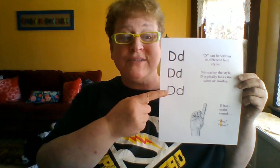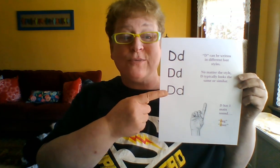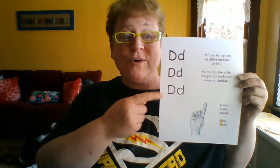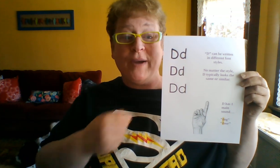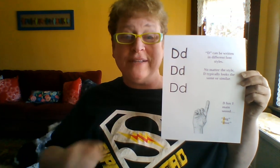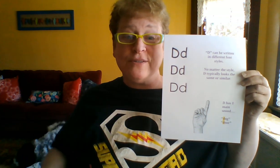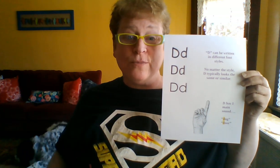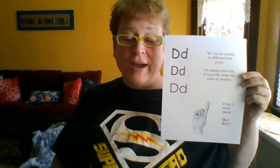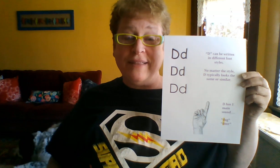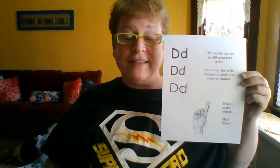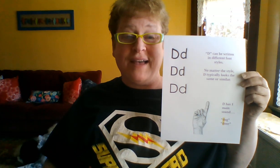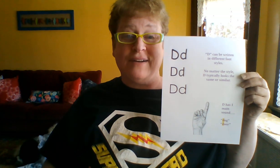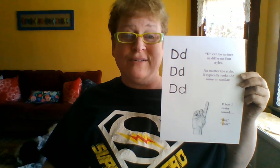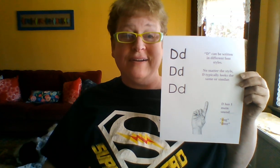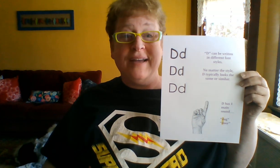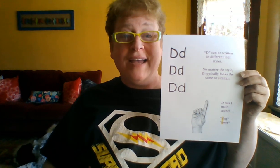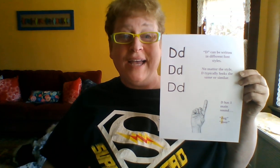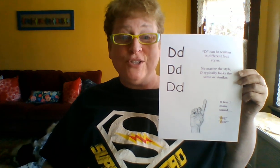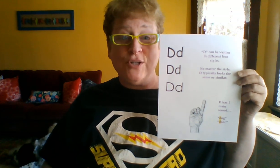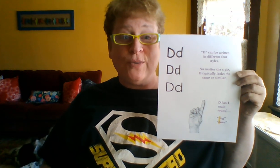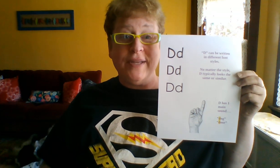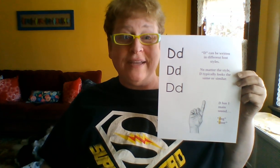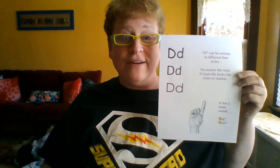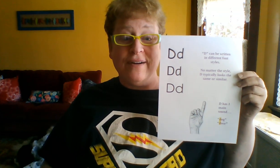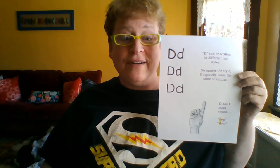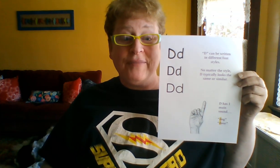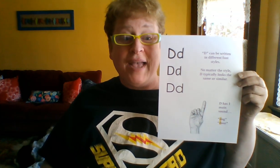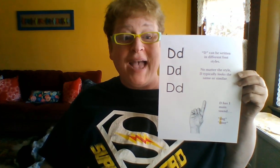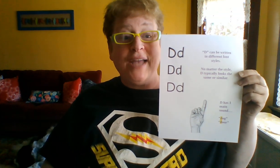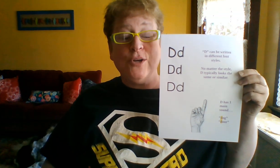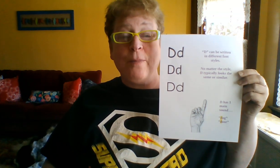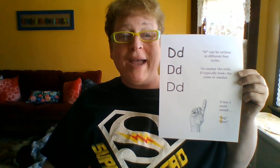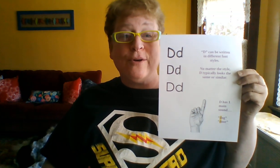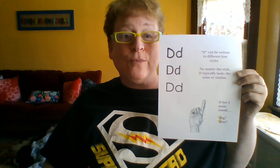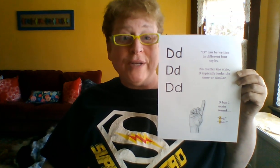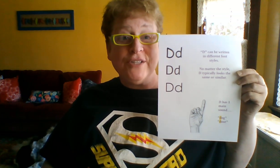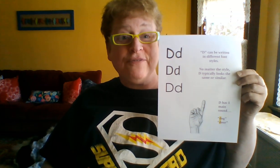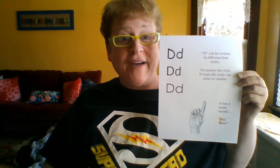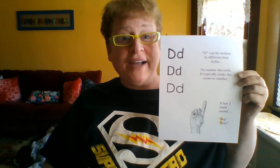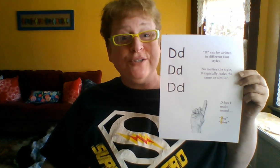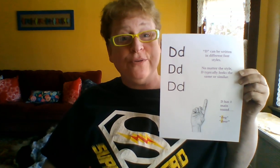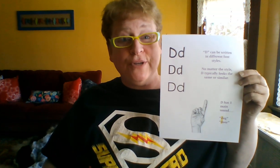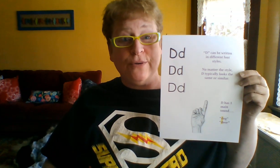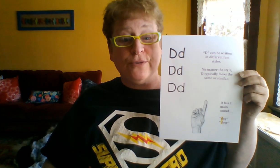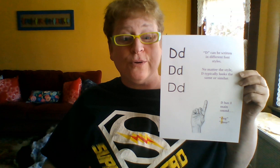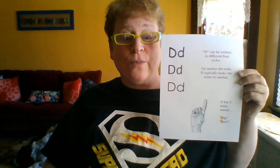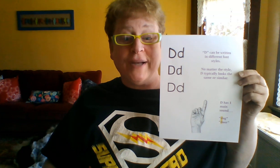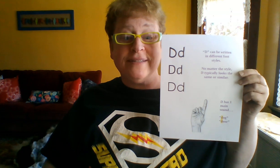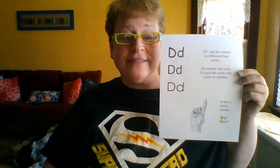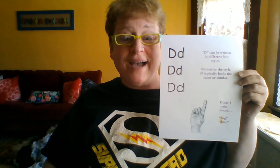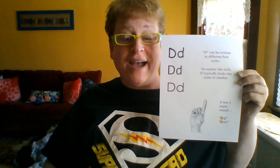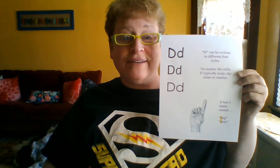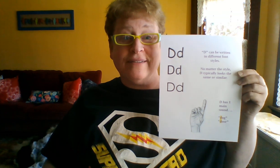or ways to write the letter as shown here. And no matter which font you use or what style,